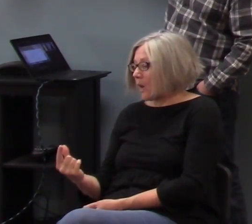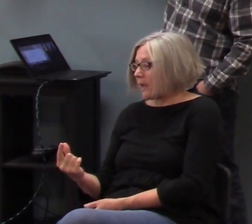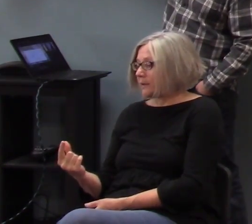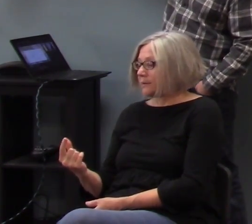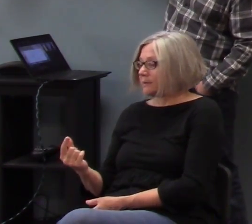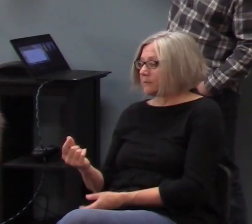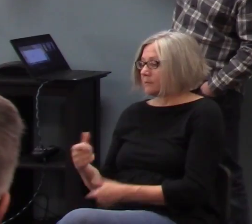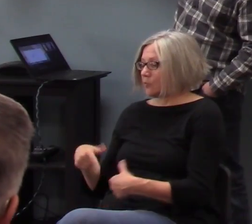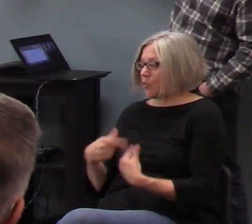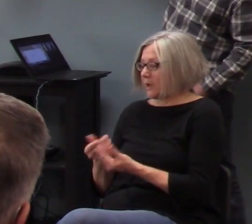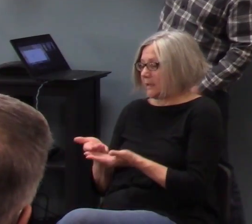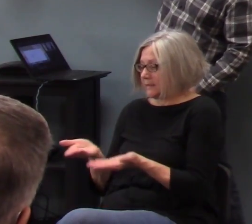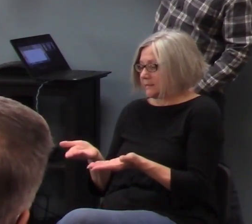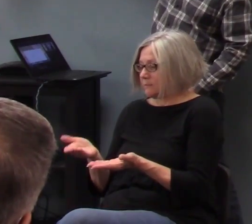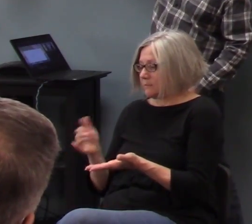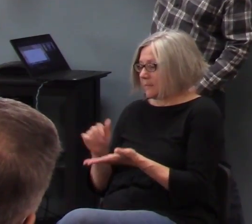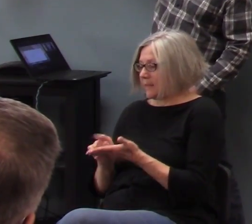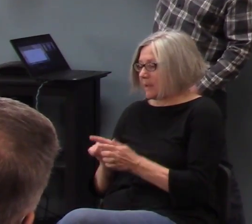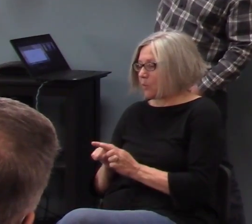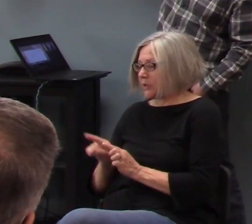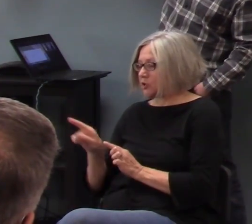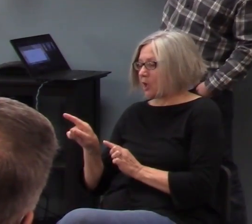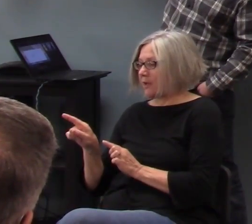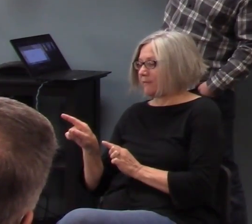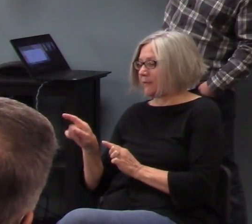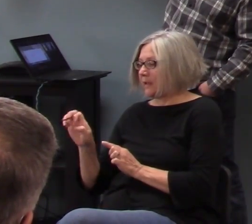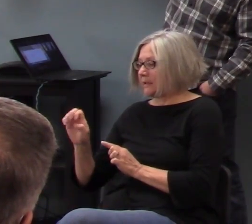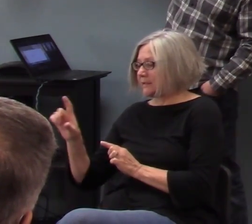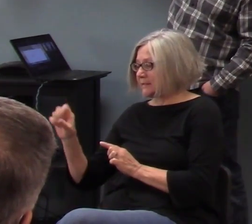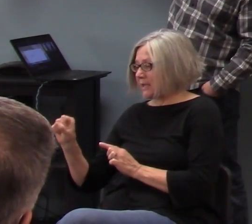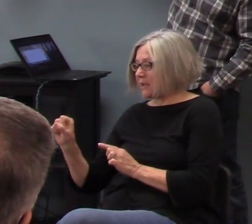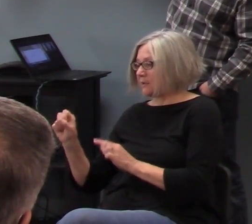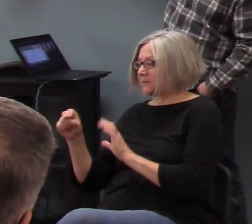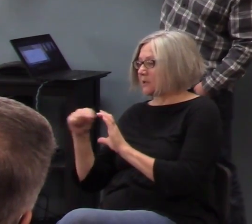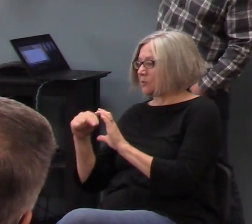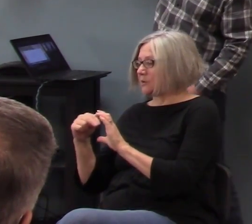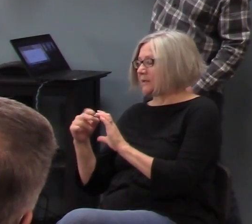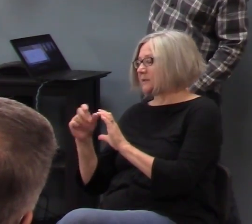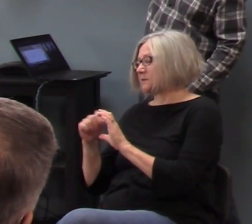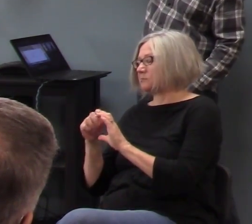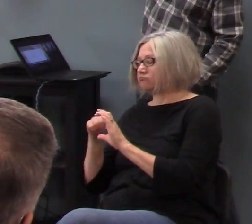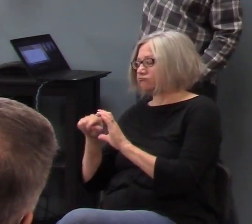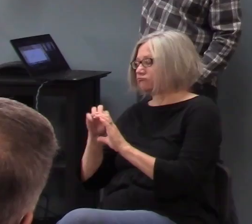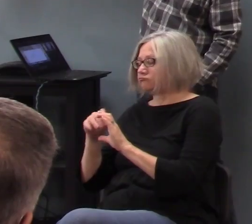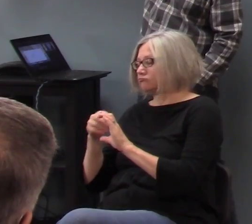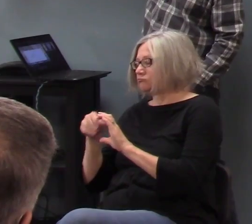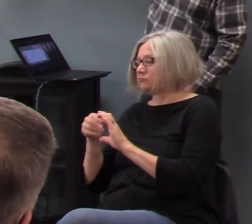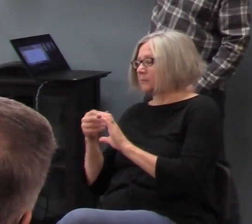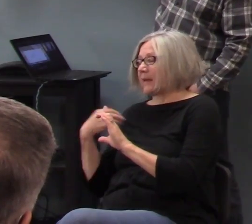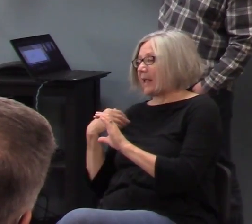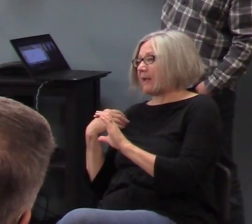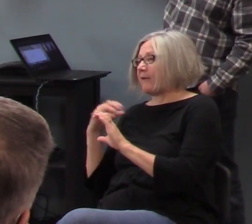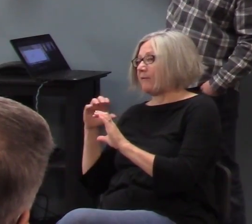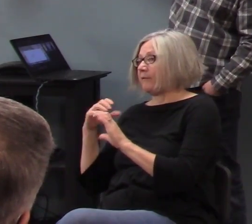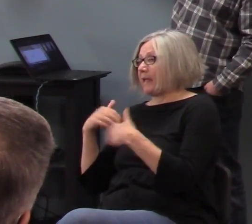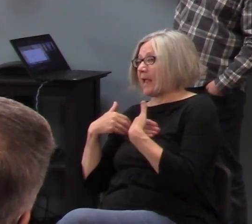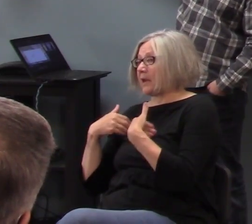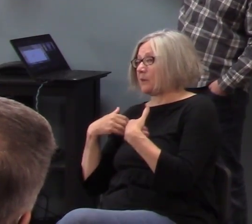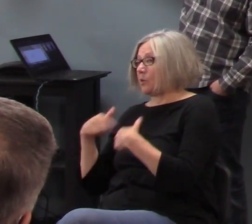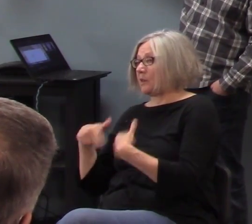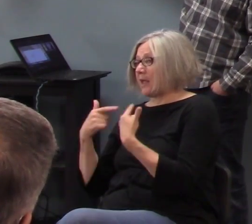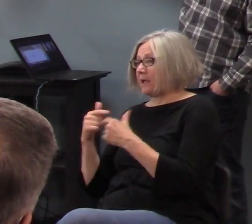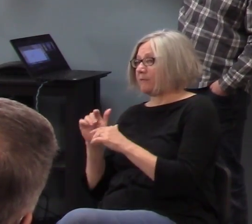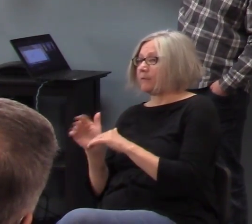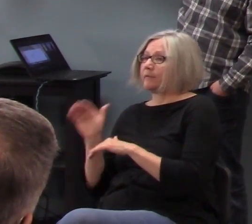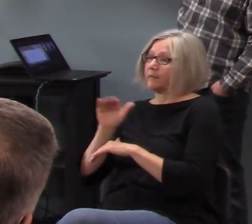that slowly branched off. Maybe you've got cells of the nucleus, they're called eukaryotic cells, and you get all of animal life, where here is this